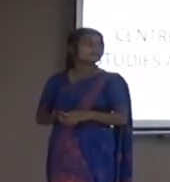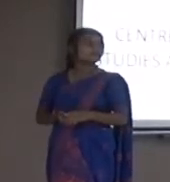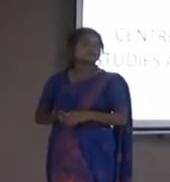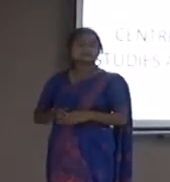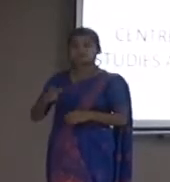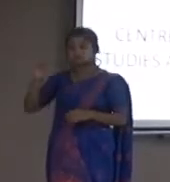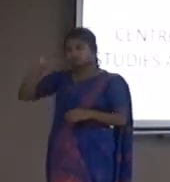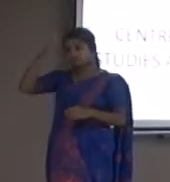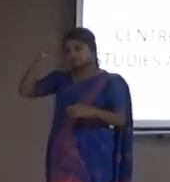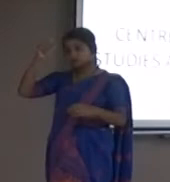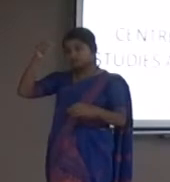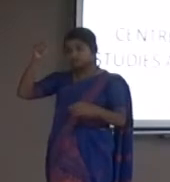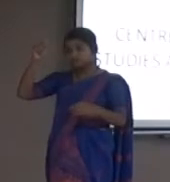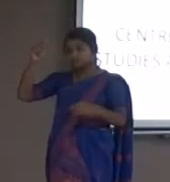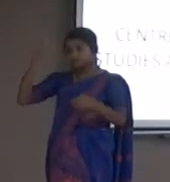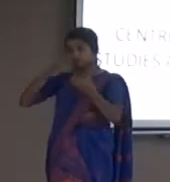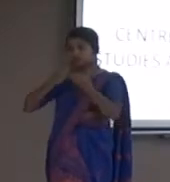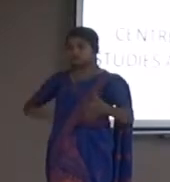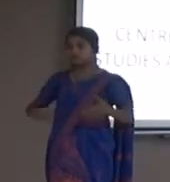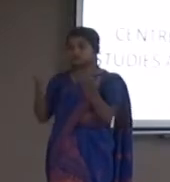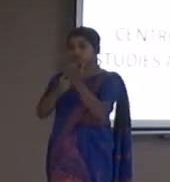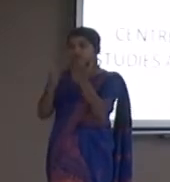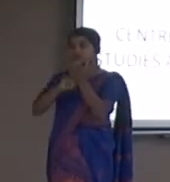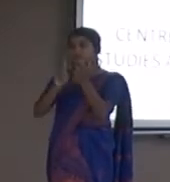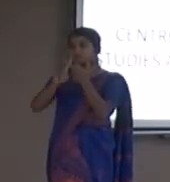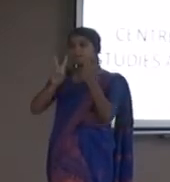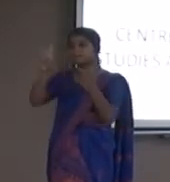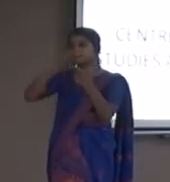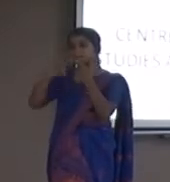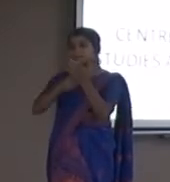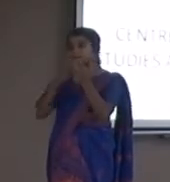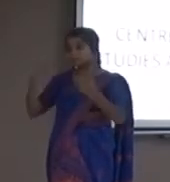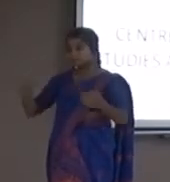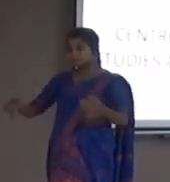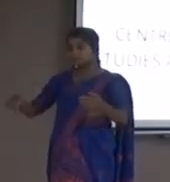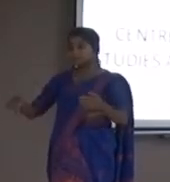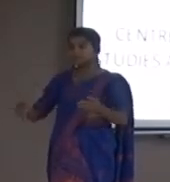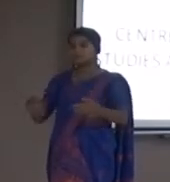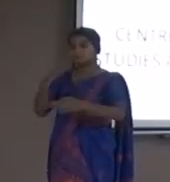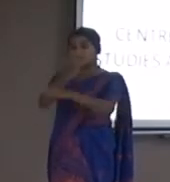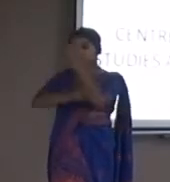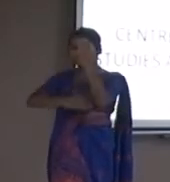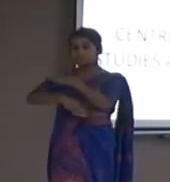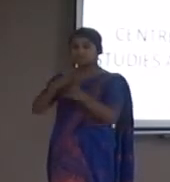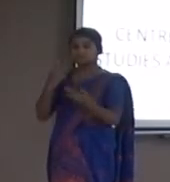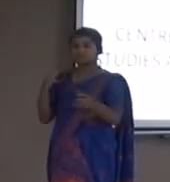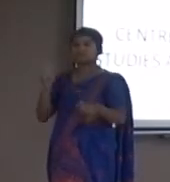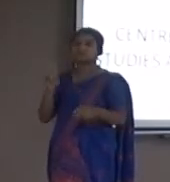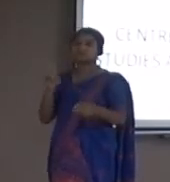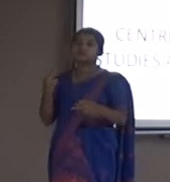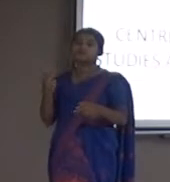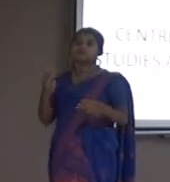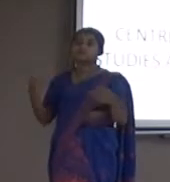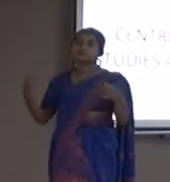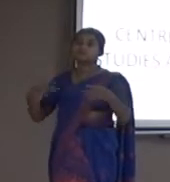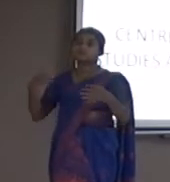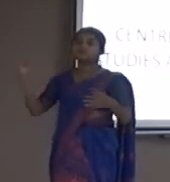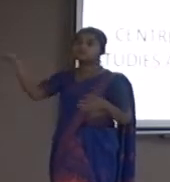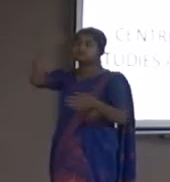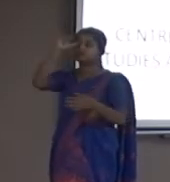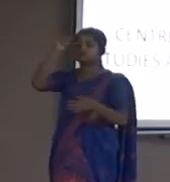National Law University, Assam, is one of the most disabled-friendly campuses that you will find in